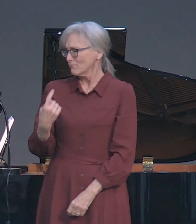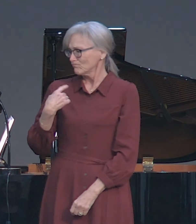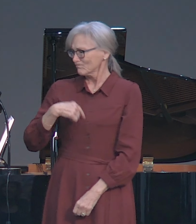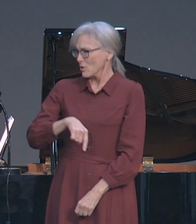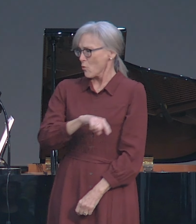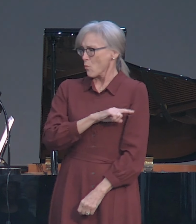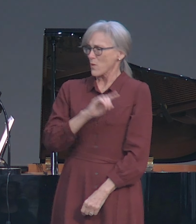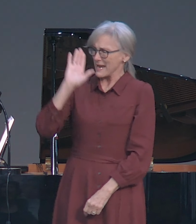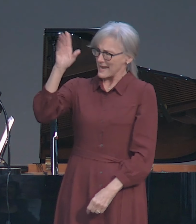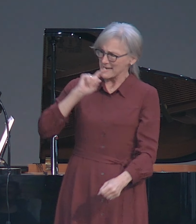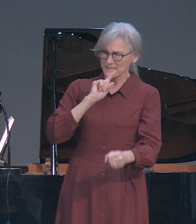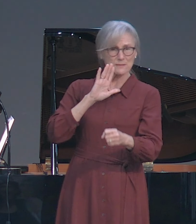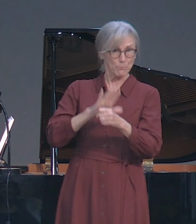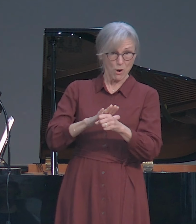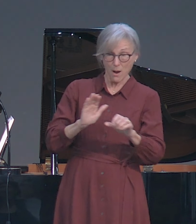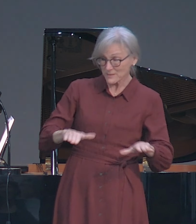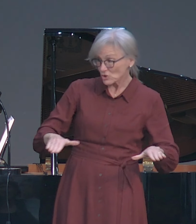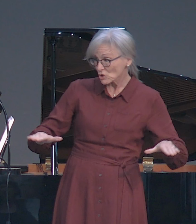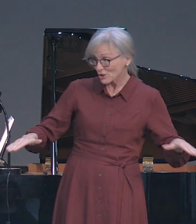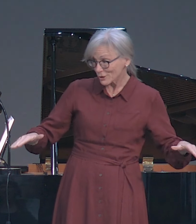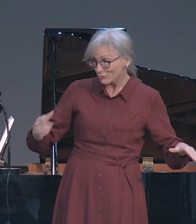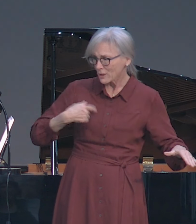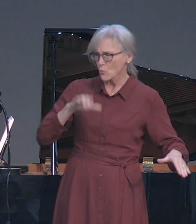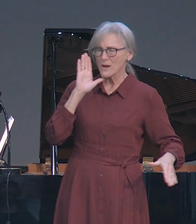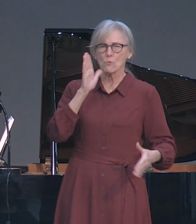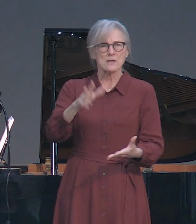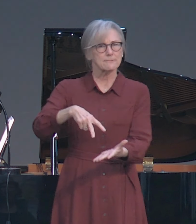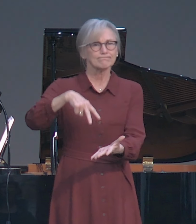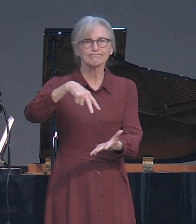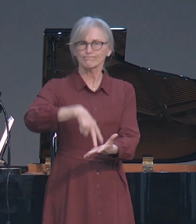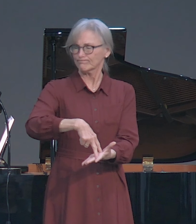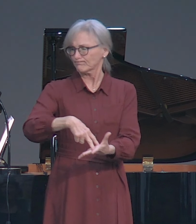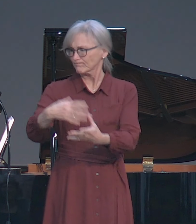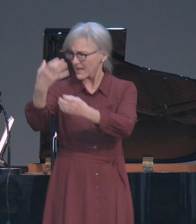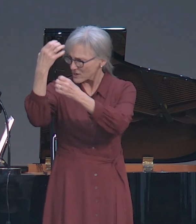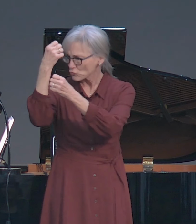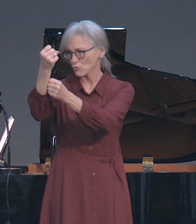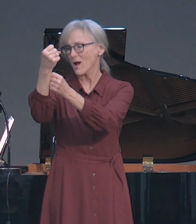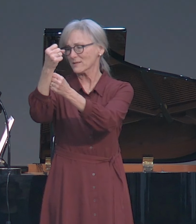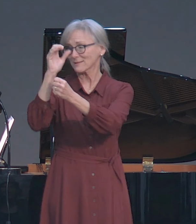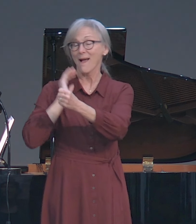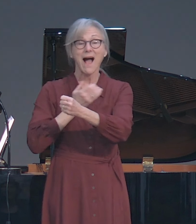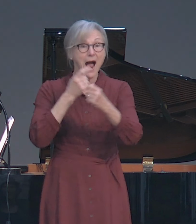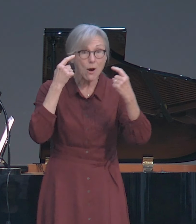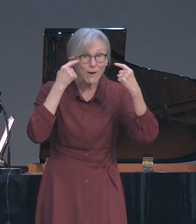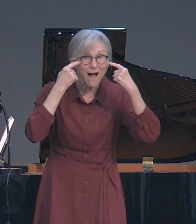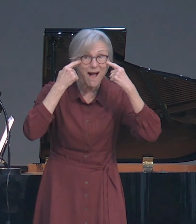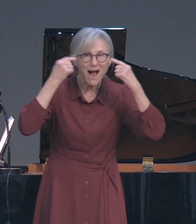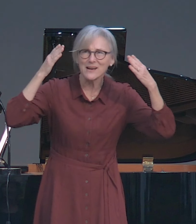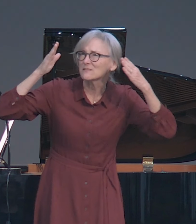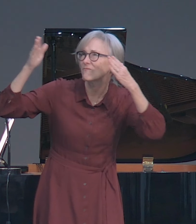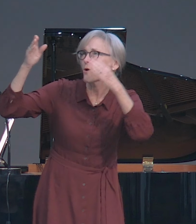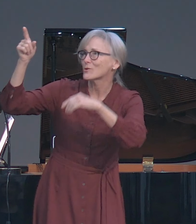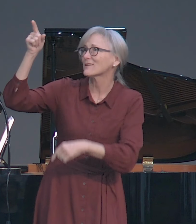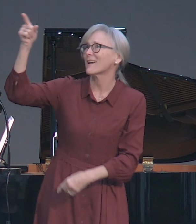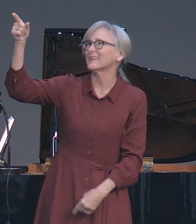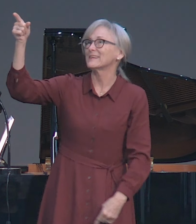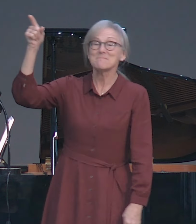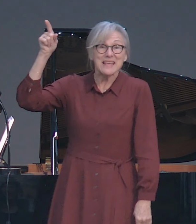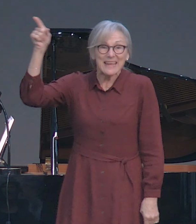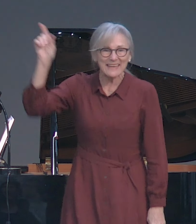earth. We will stand as children of the promise. We will lift